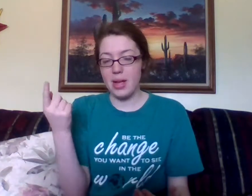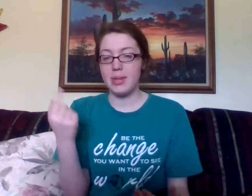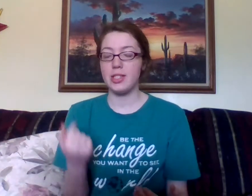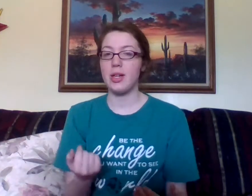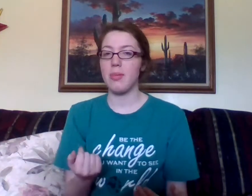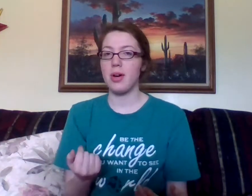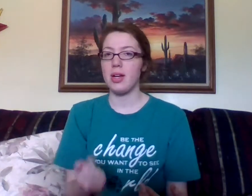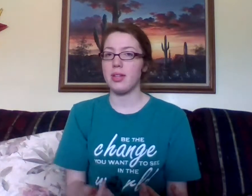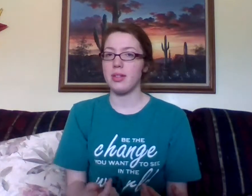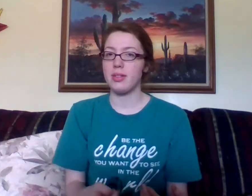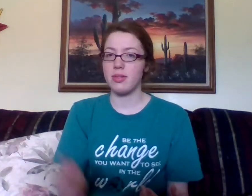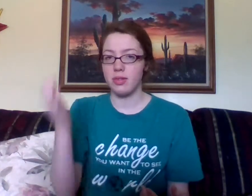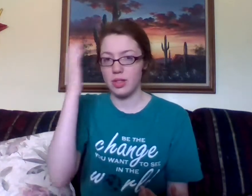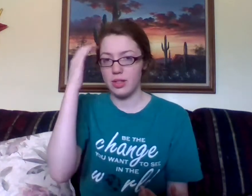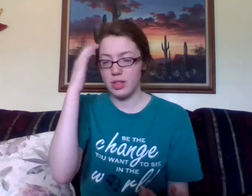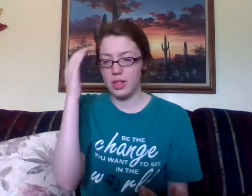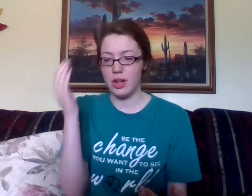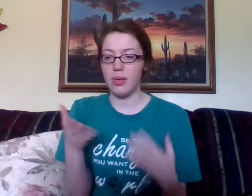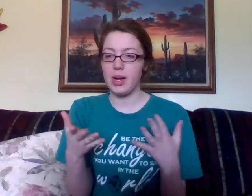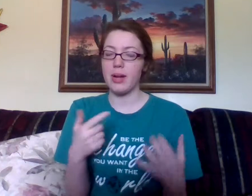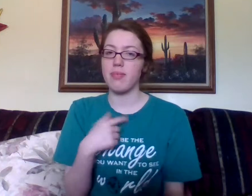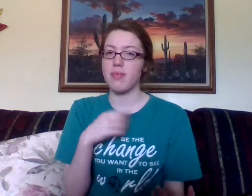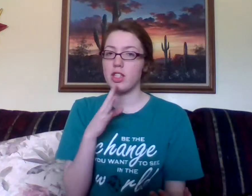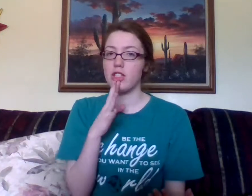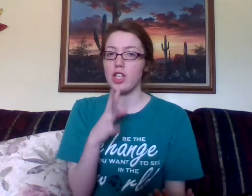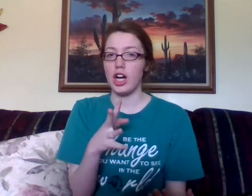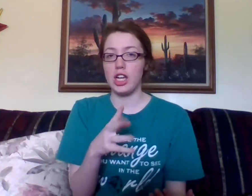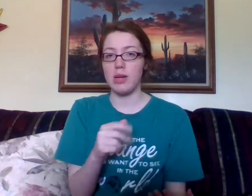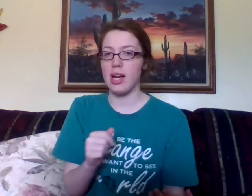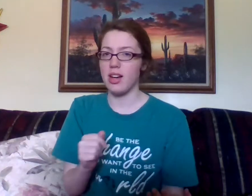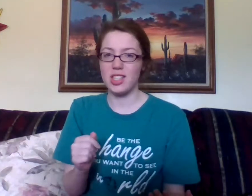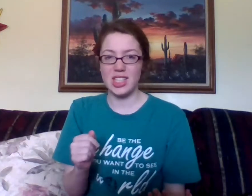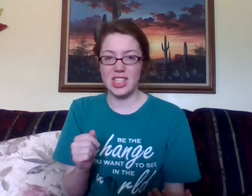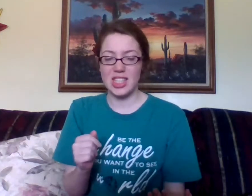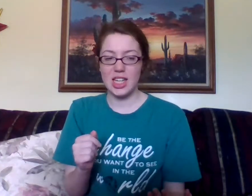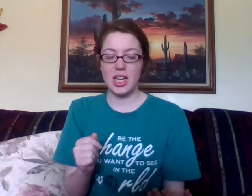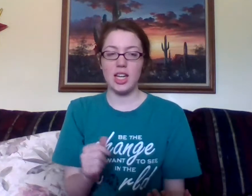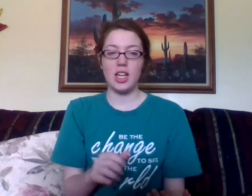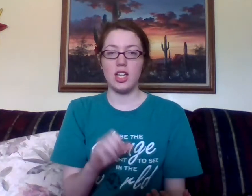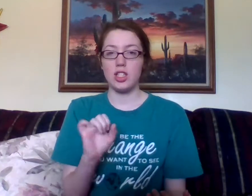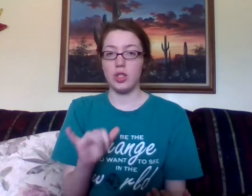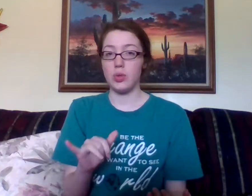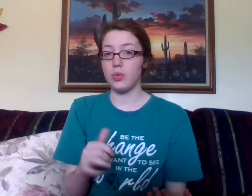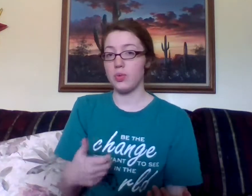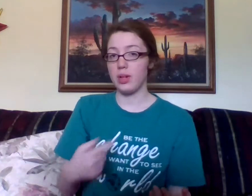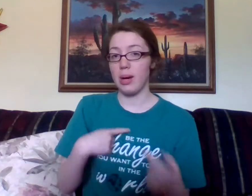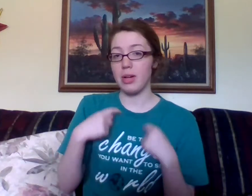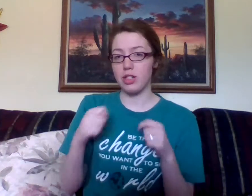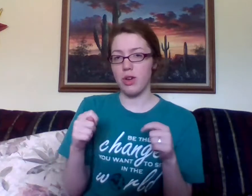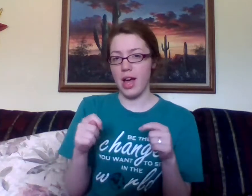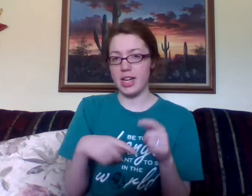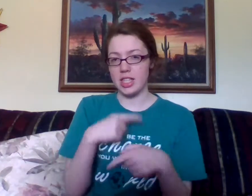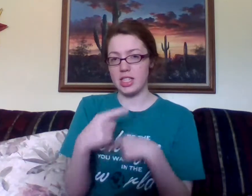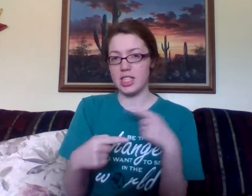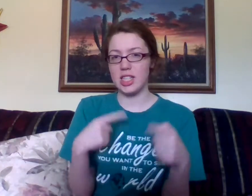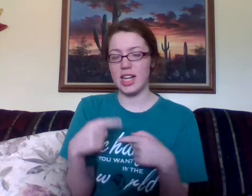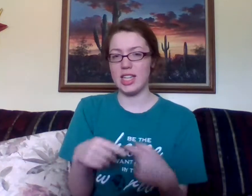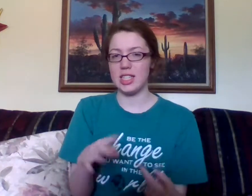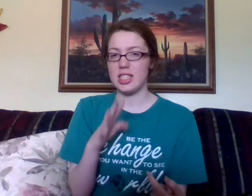maybe someone will know what I'm talking about. So I'm going to try to sign this and